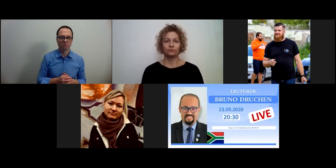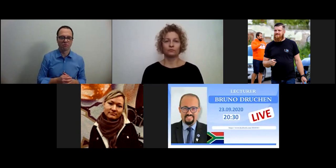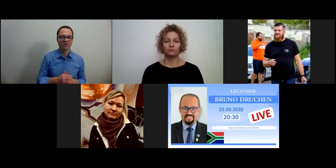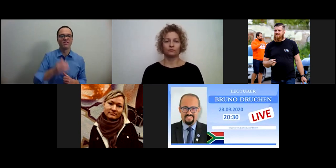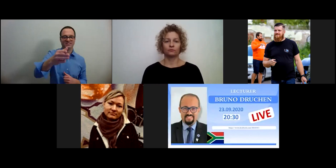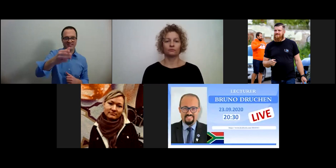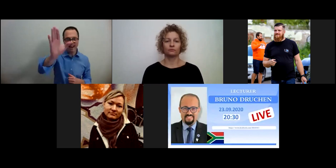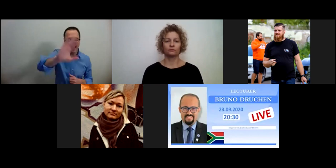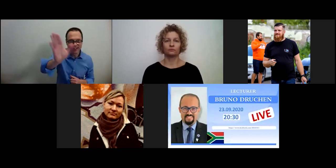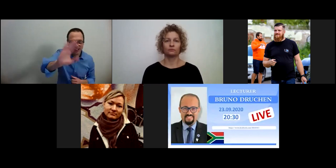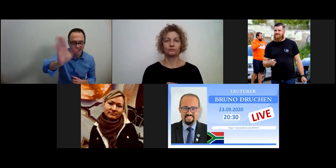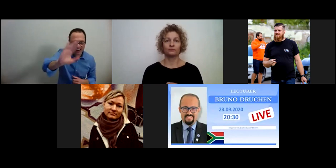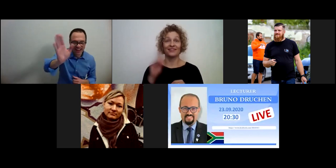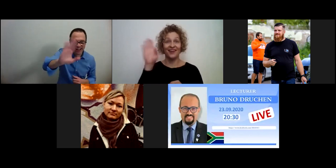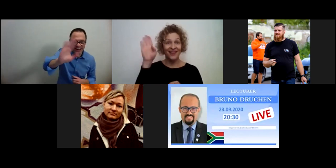Hello.